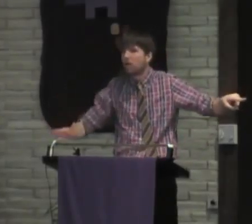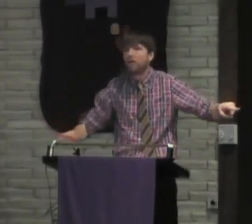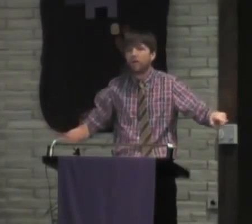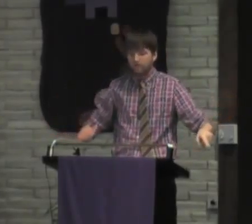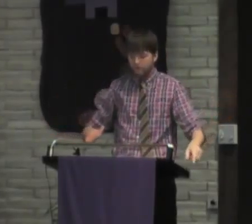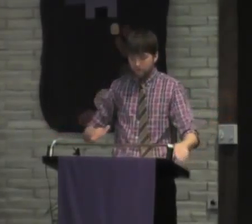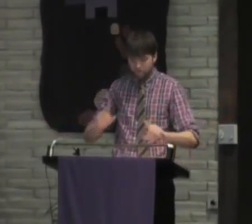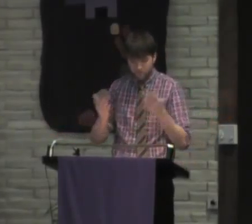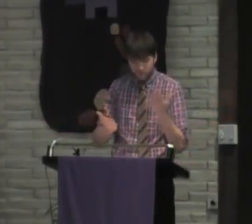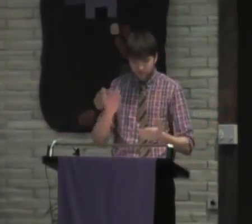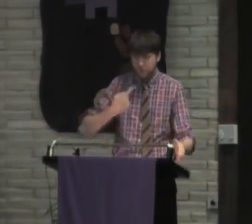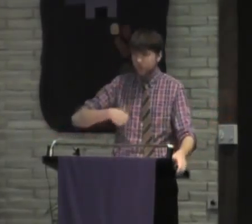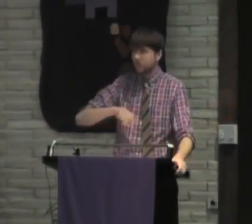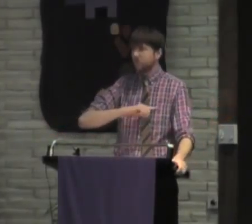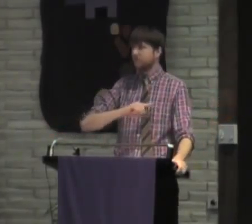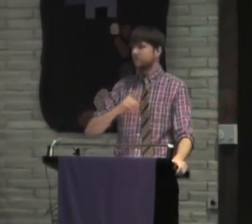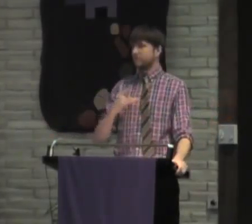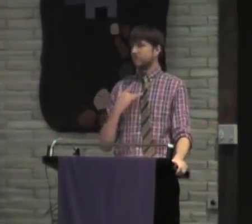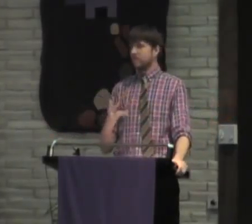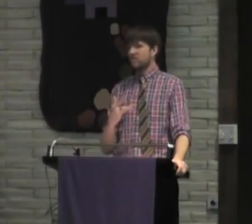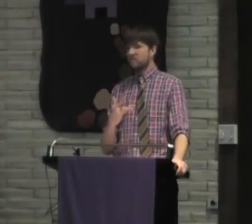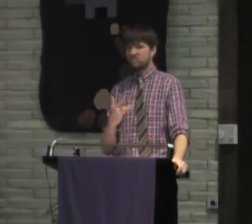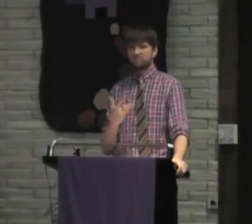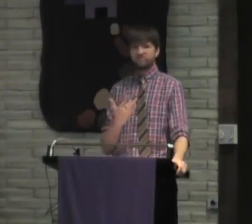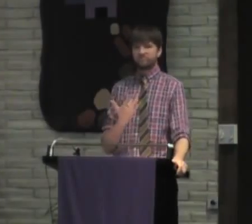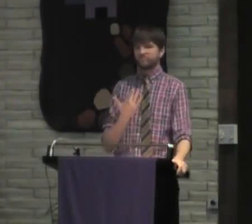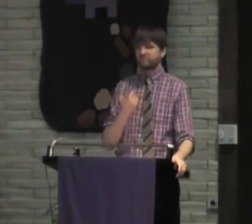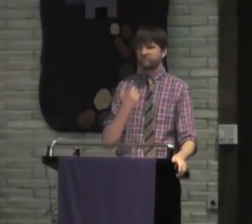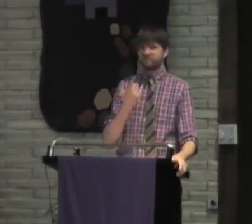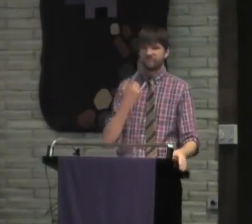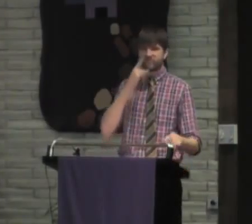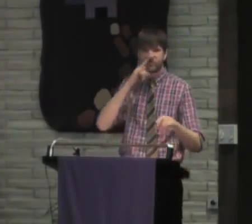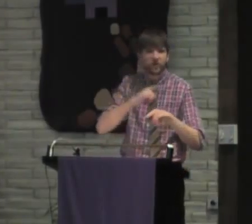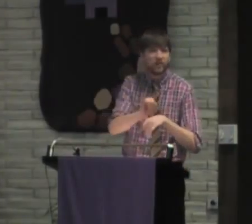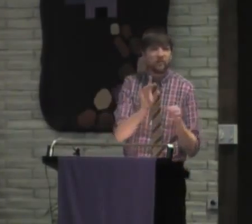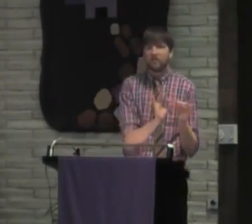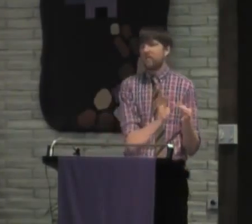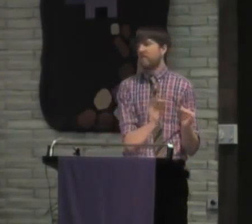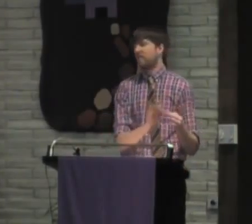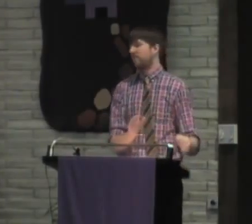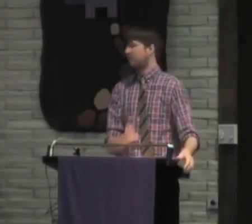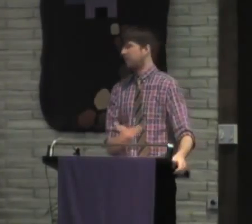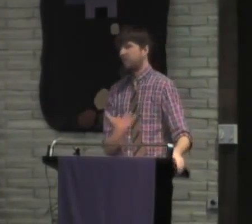complaints, or talk about someone that the person never knows.